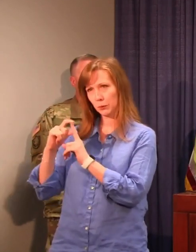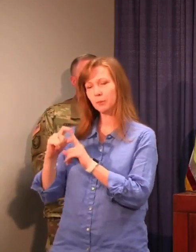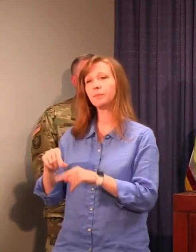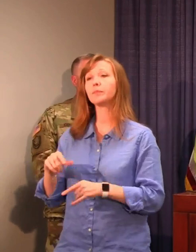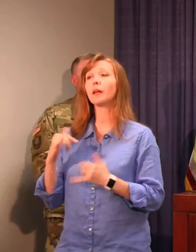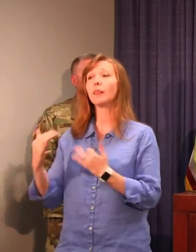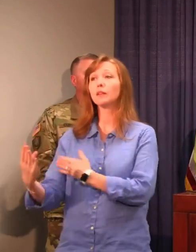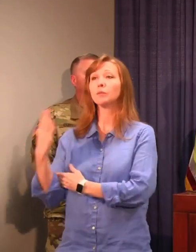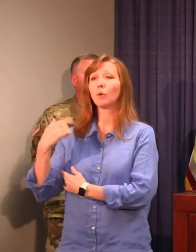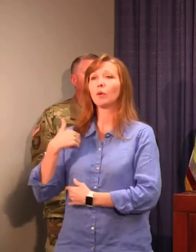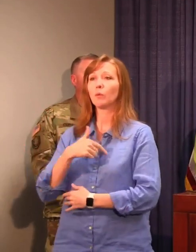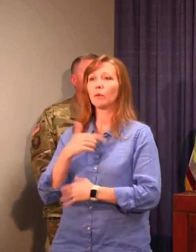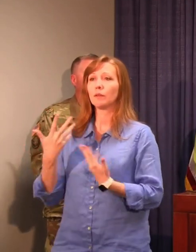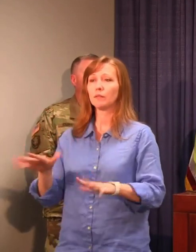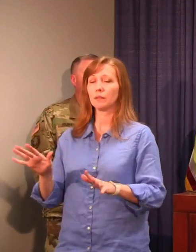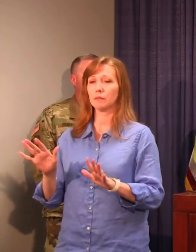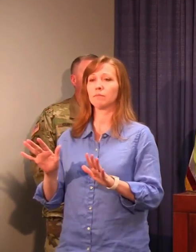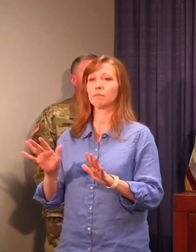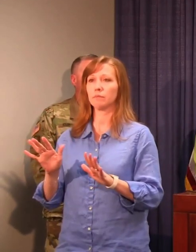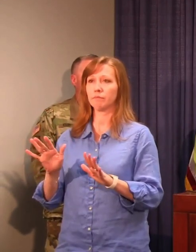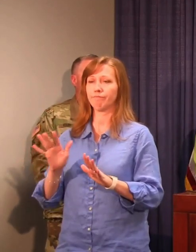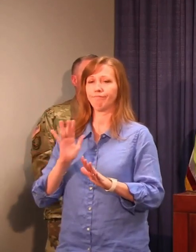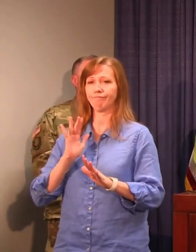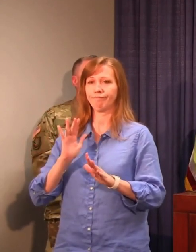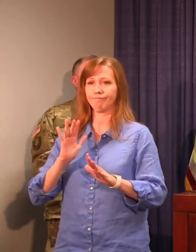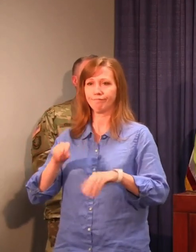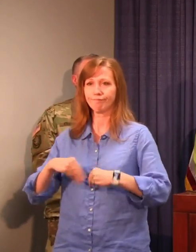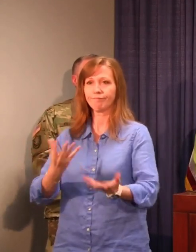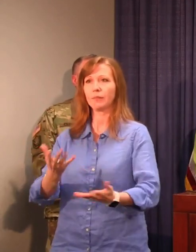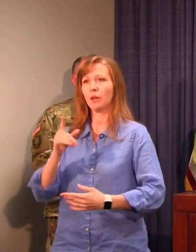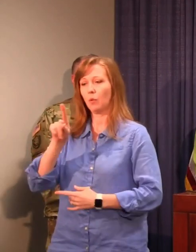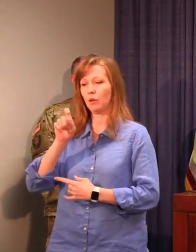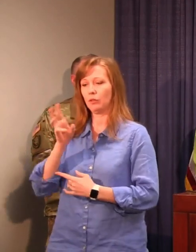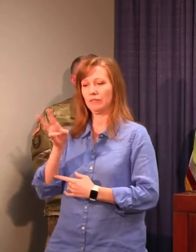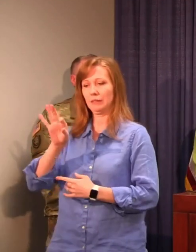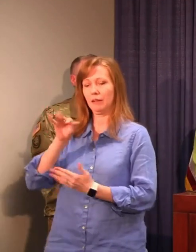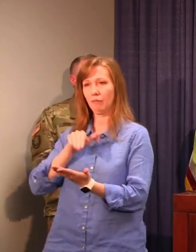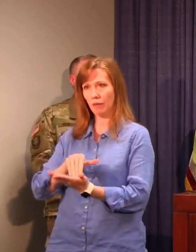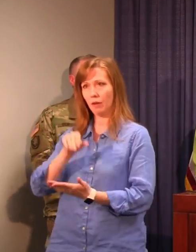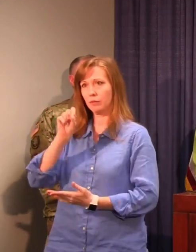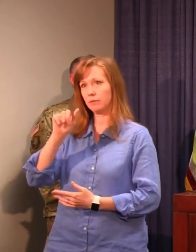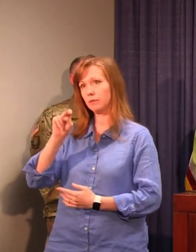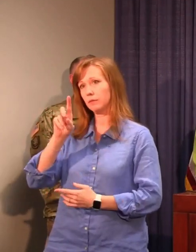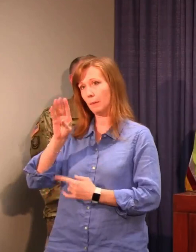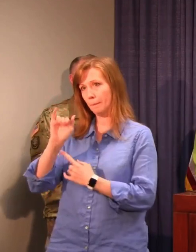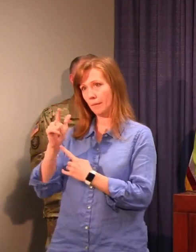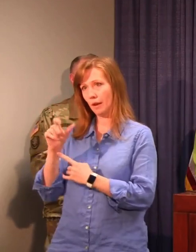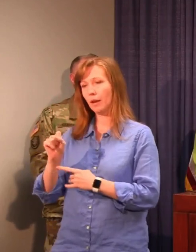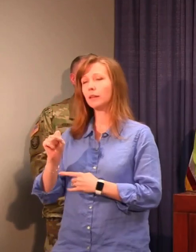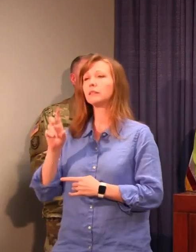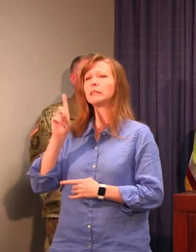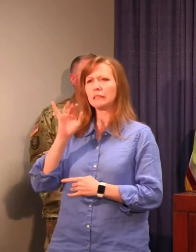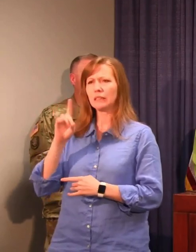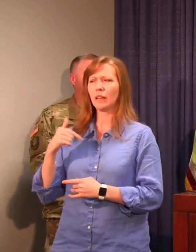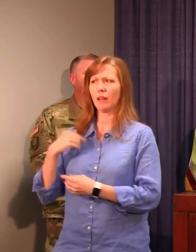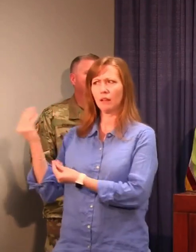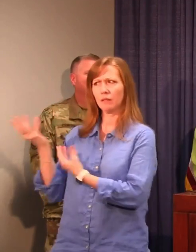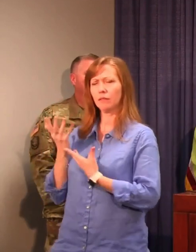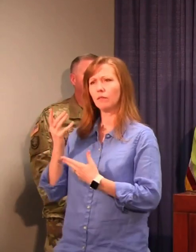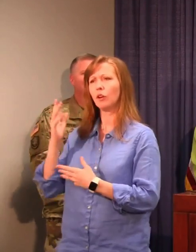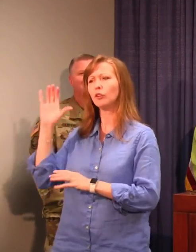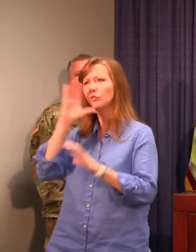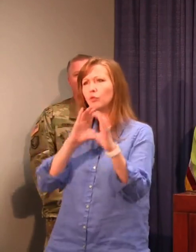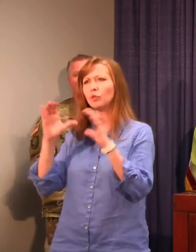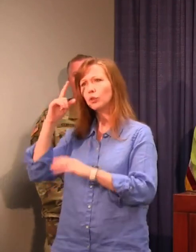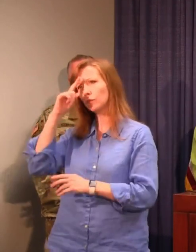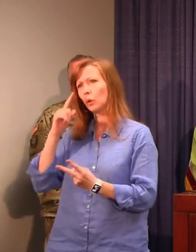about 169,000 sandbags. There was a report earlier of search and rescue underway for 2 commercial